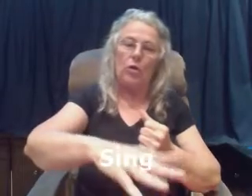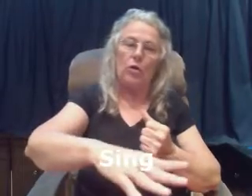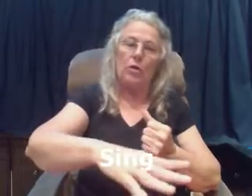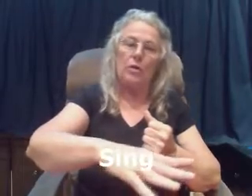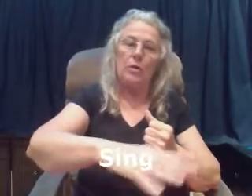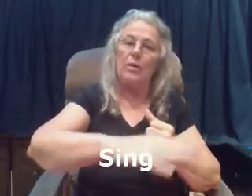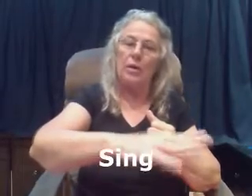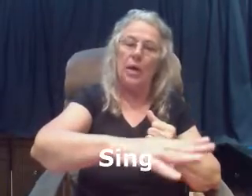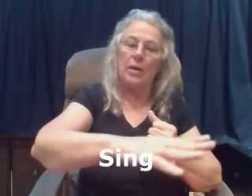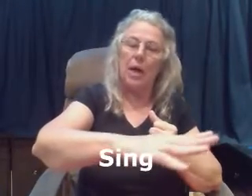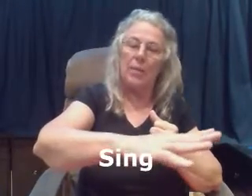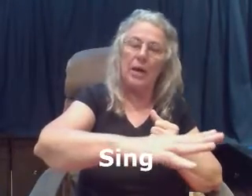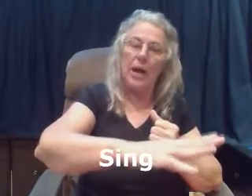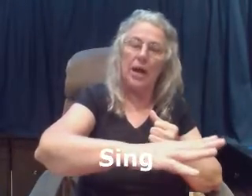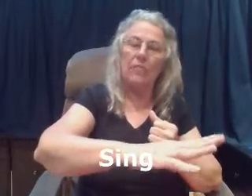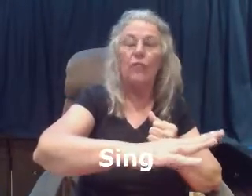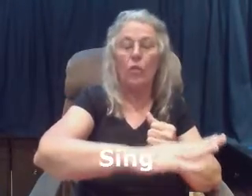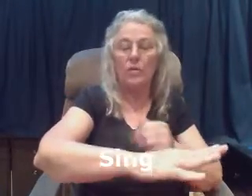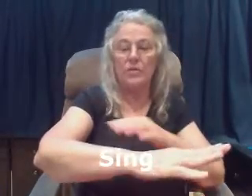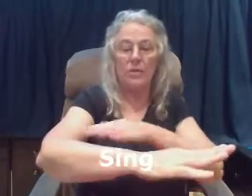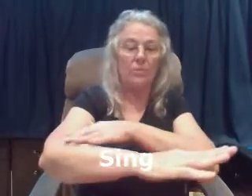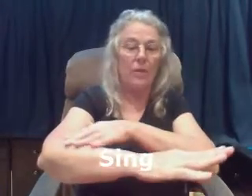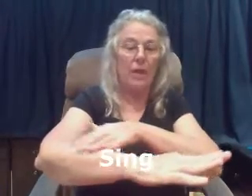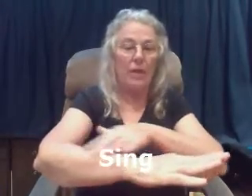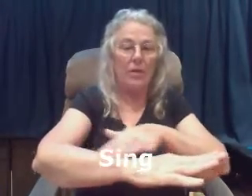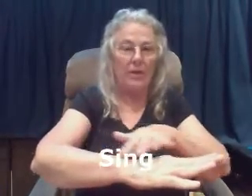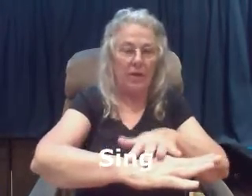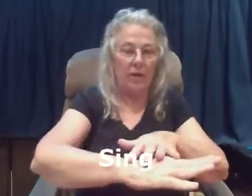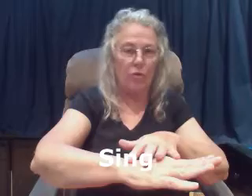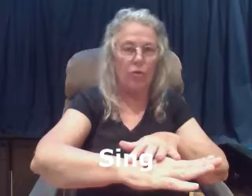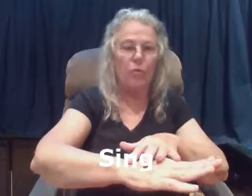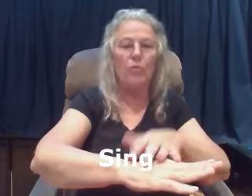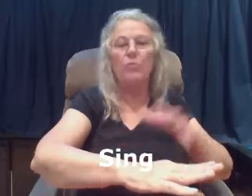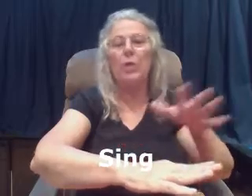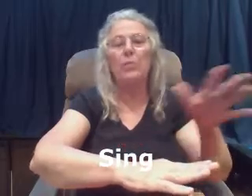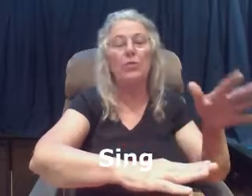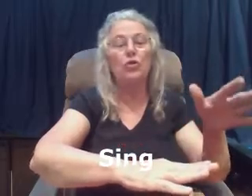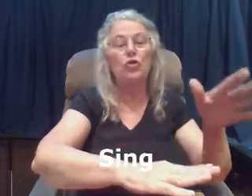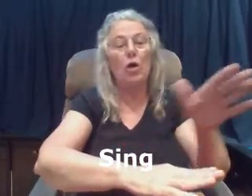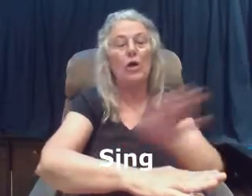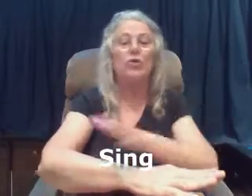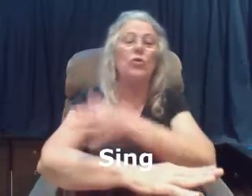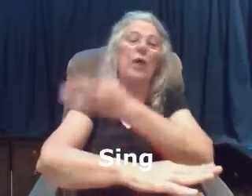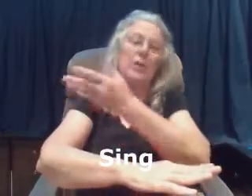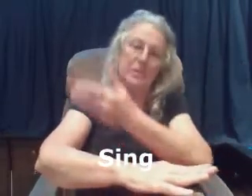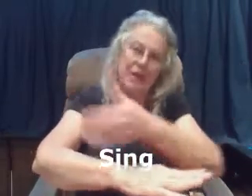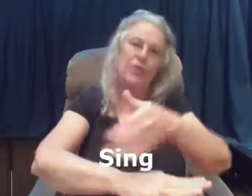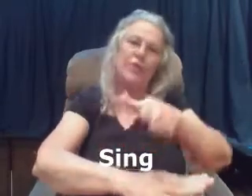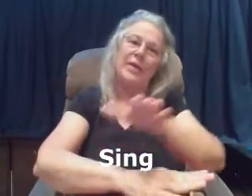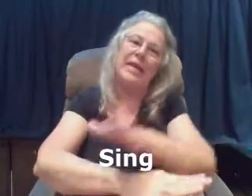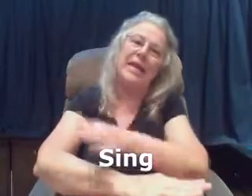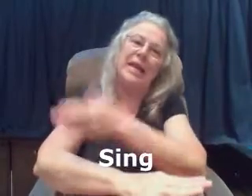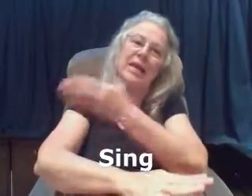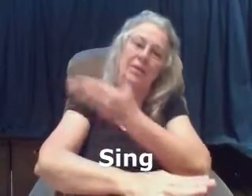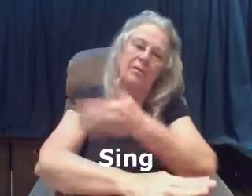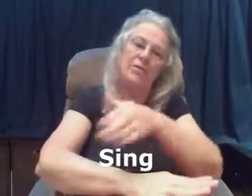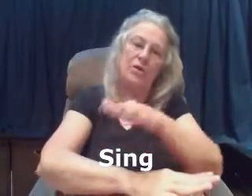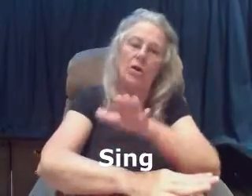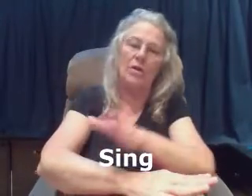your non-dominant hand forms the group of people that you're talking to, and it's like you're leading the songs.